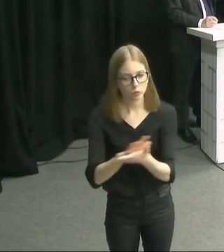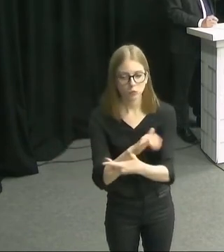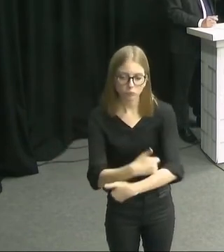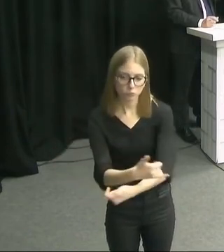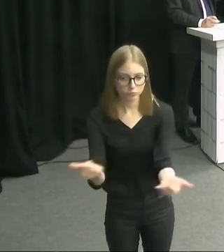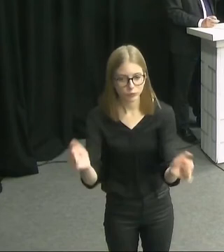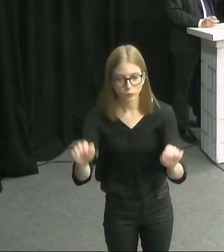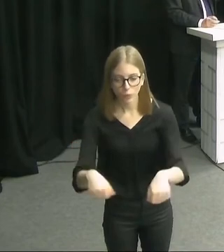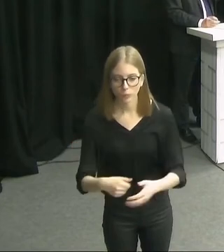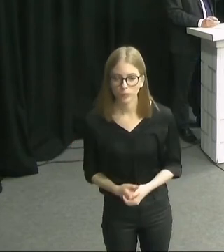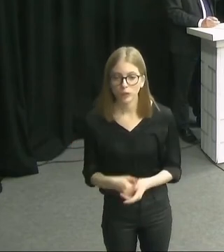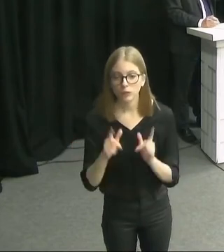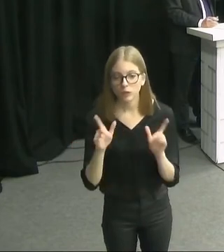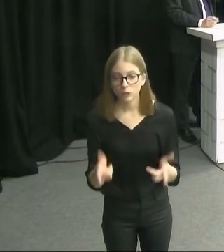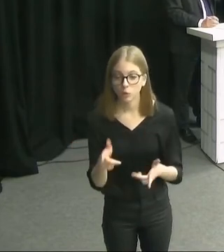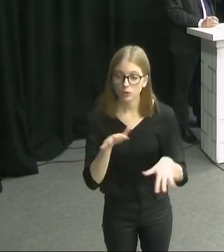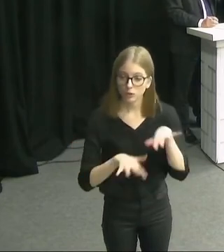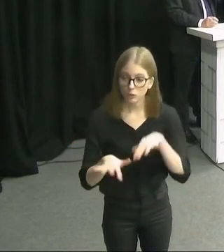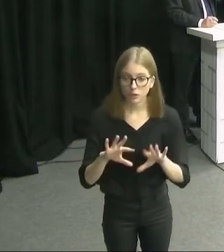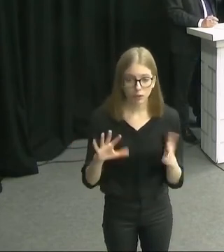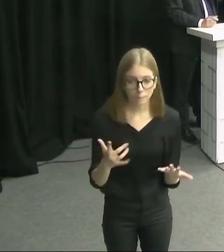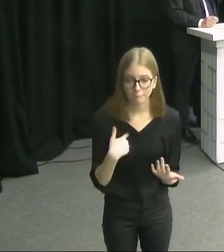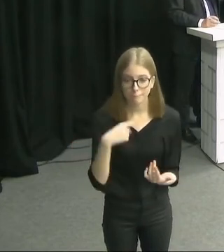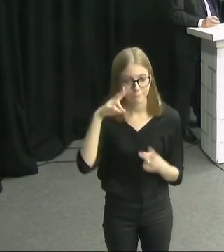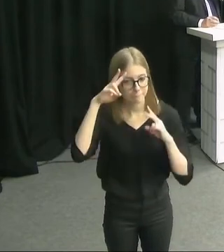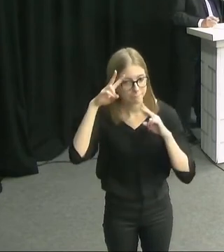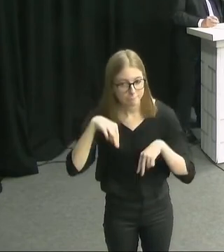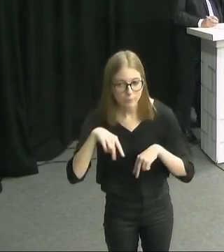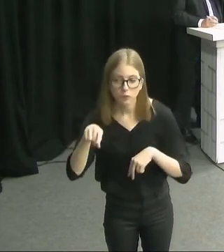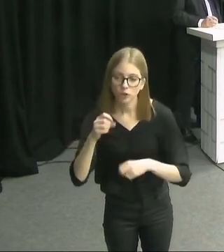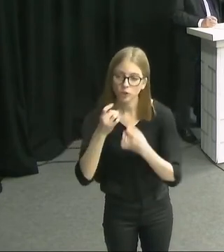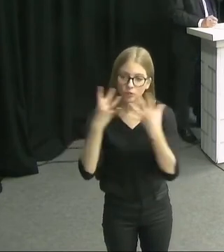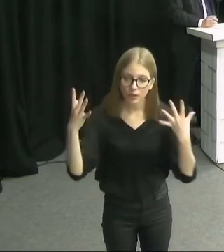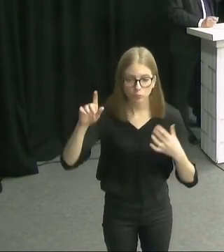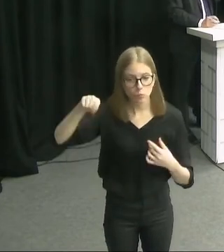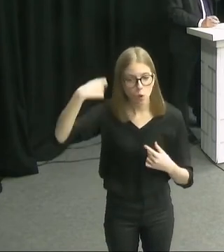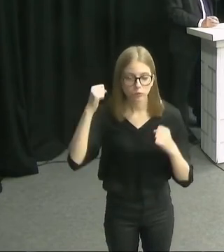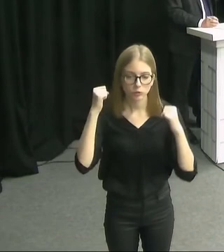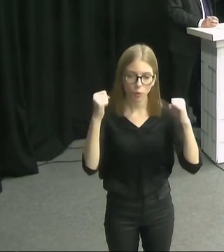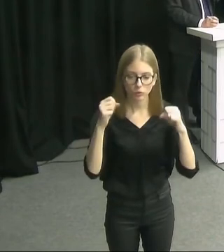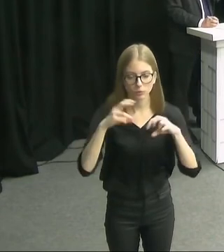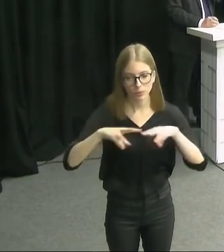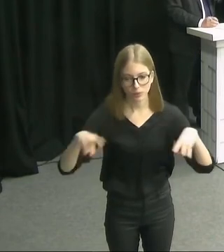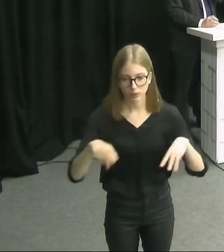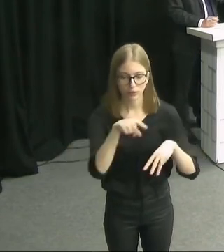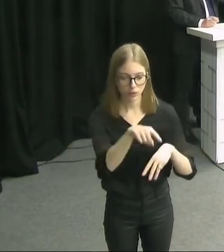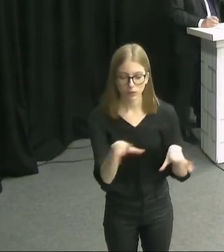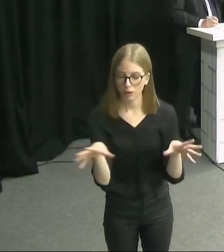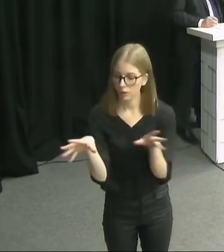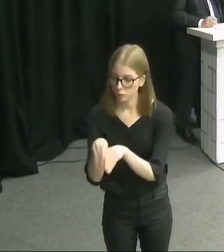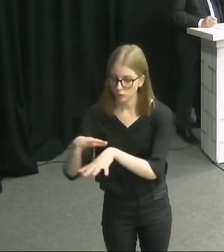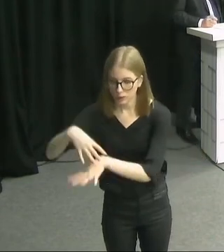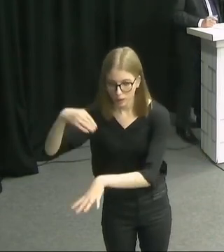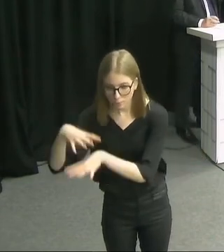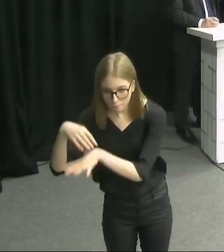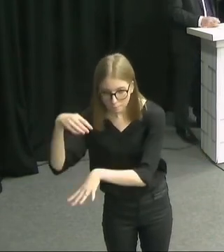see a possibility of free undergraduate level studies. The current parliament is aiming at that. So we'll see